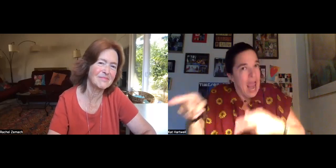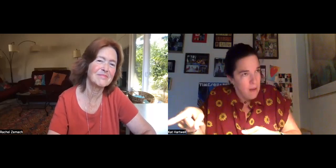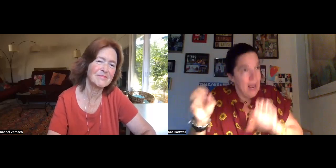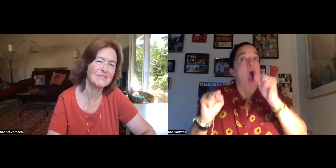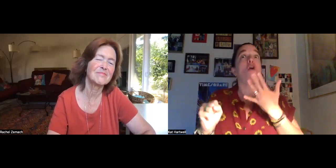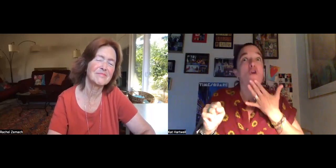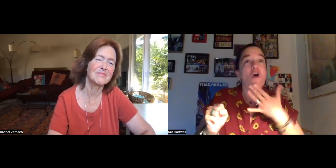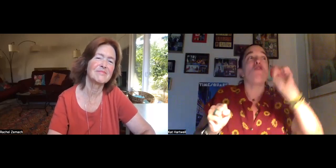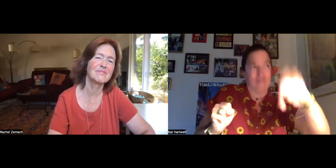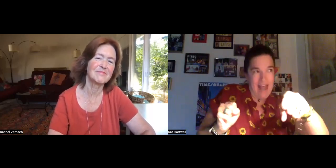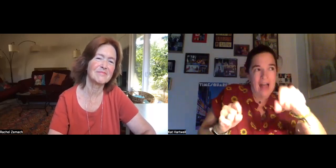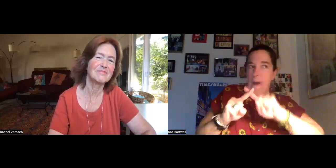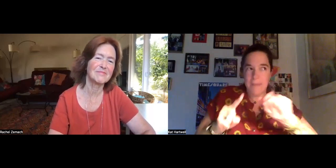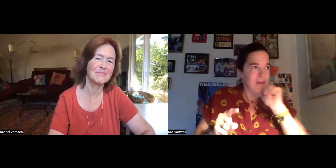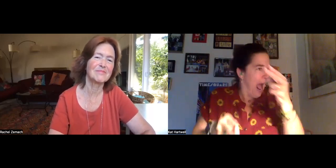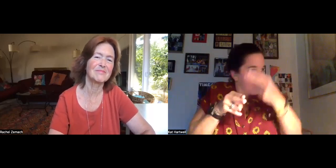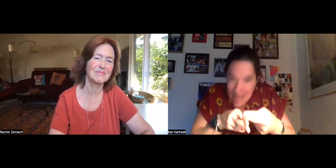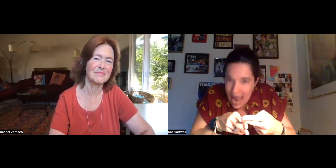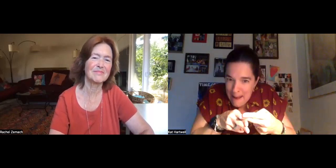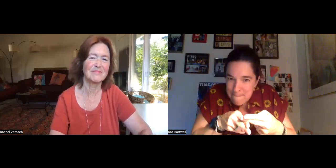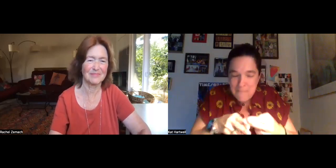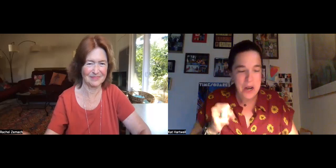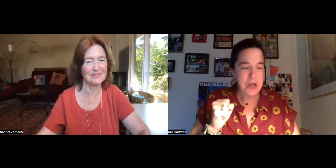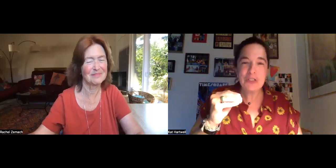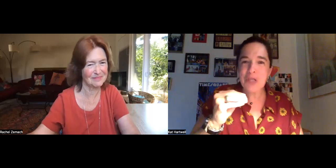name. Call them that, but not the name.